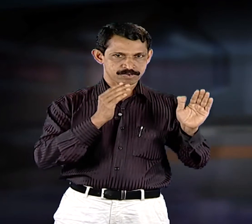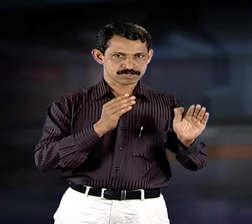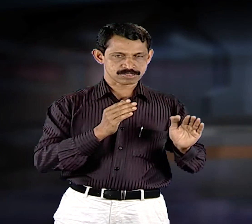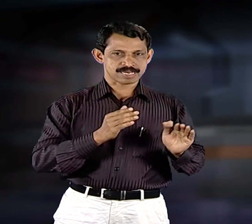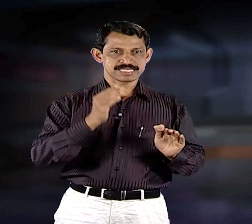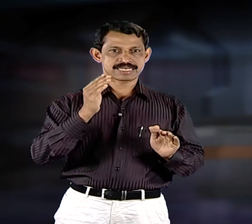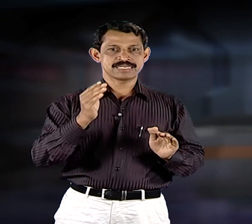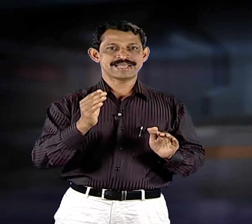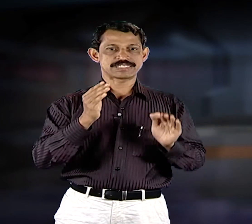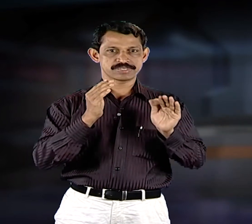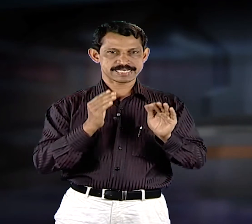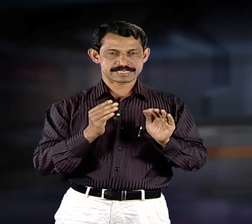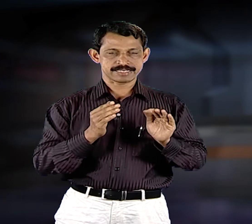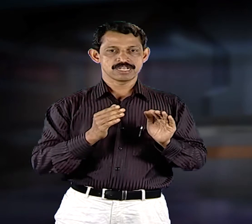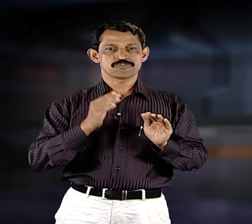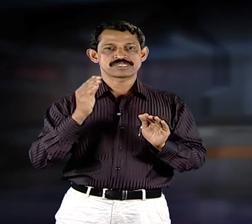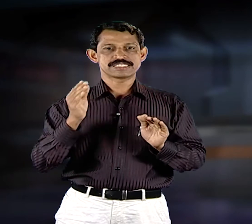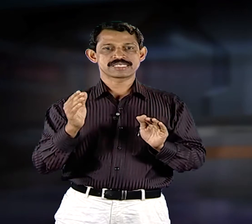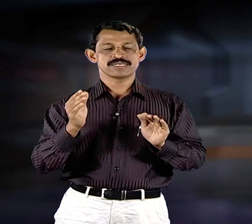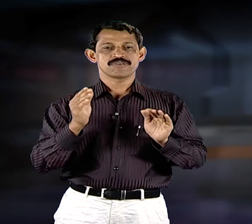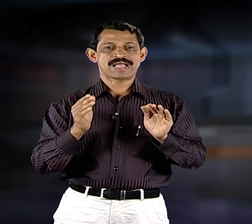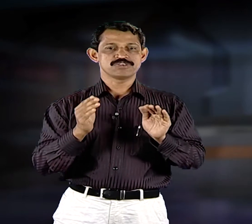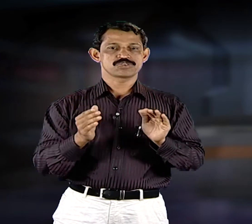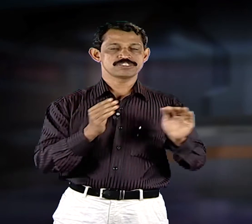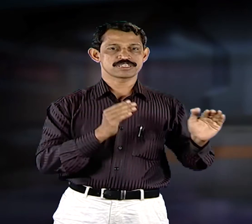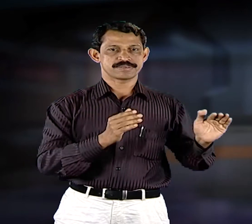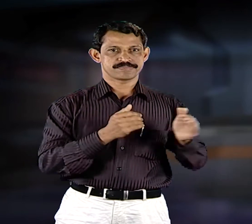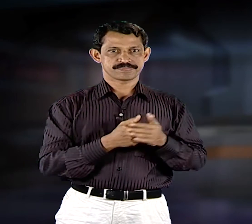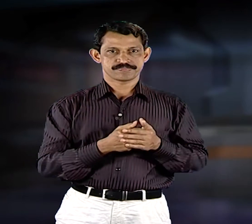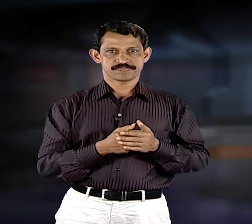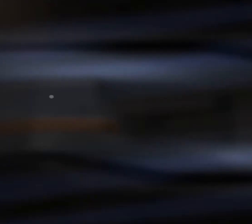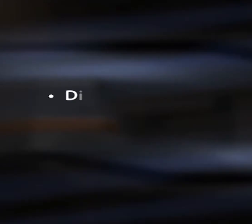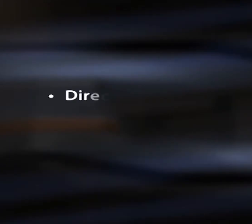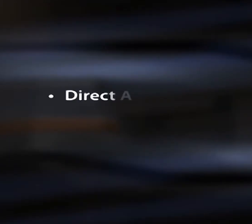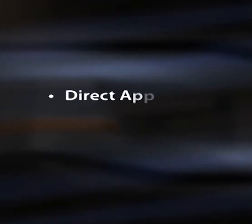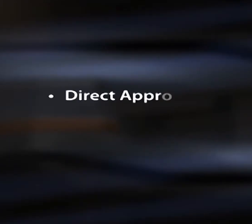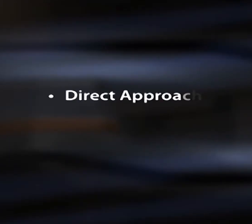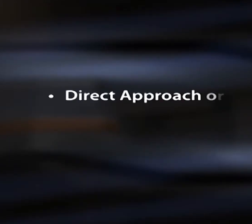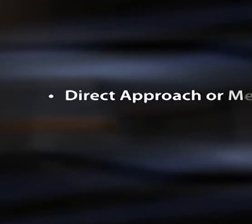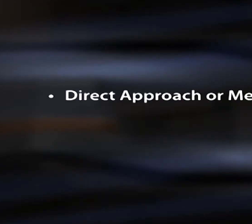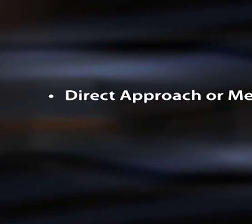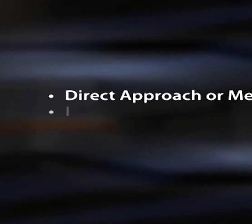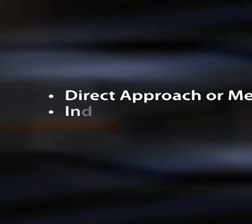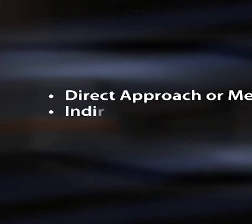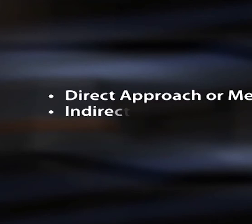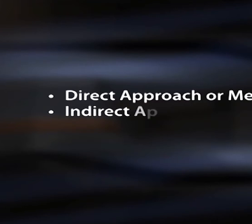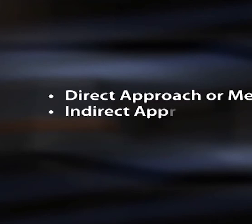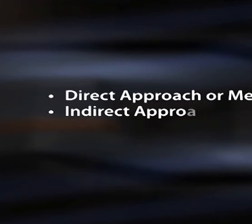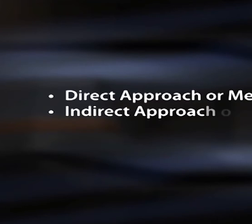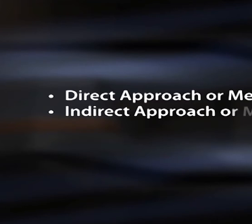approaches are generally advocated for teaching values to the children. They are direct approach or method,